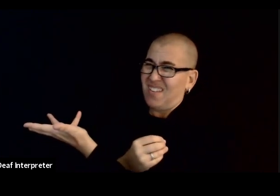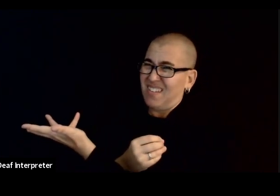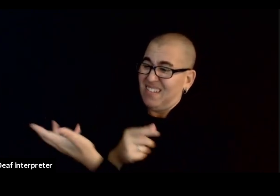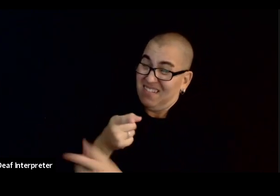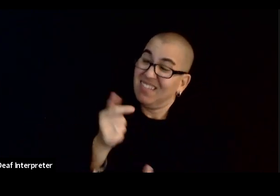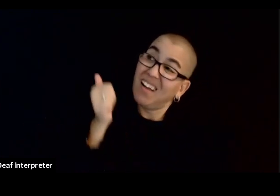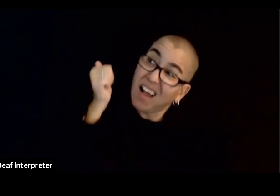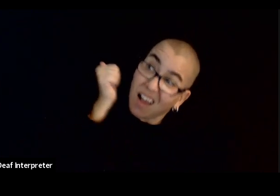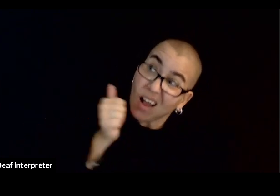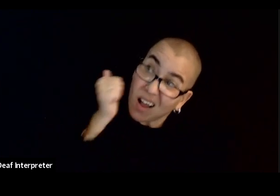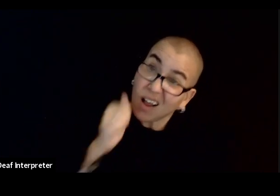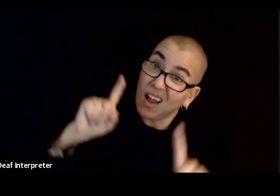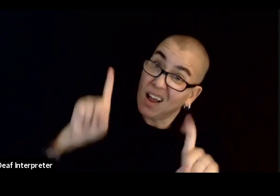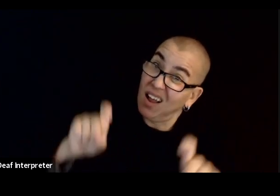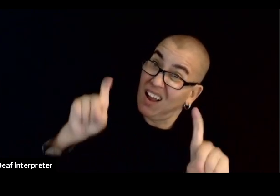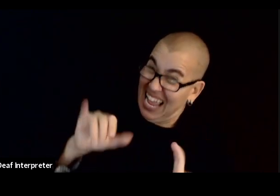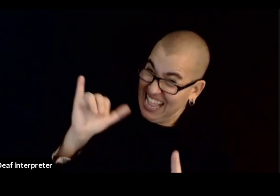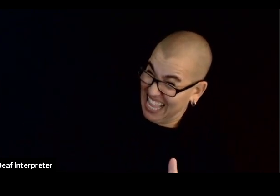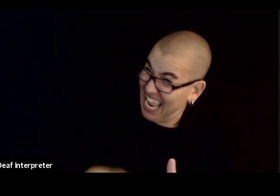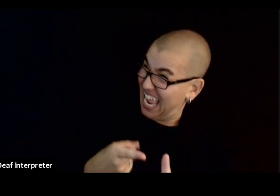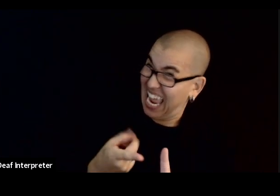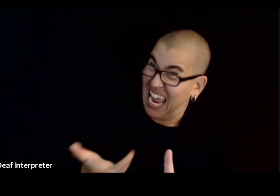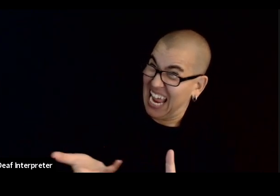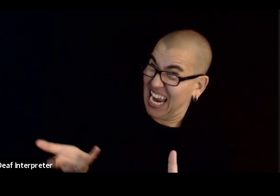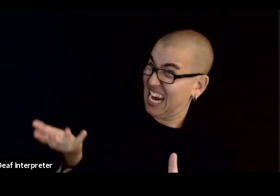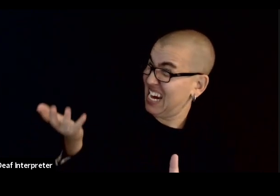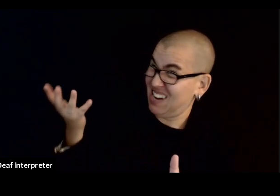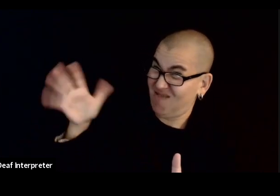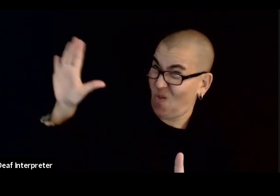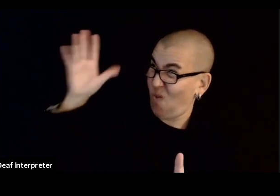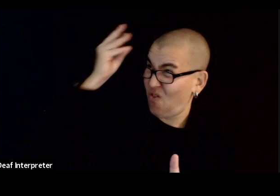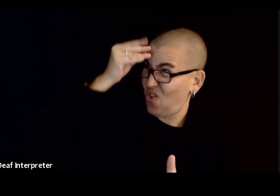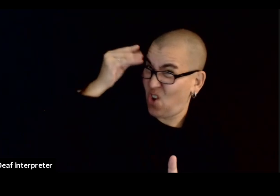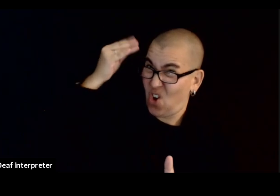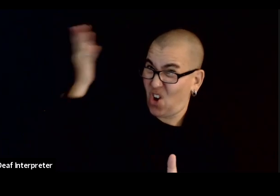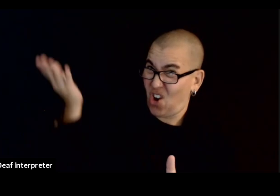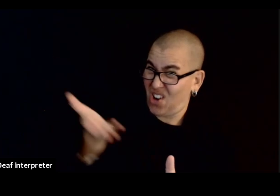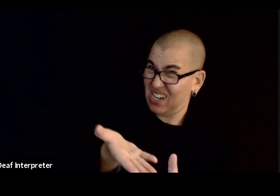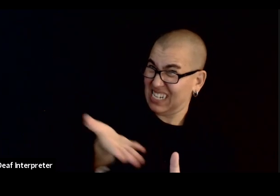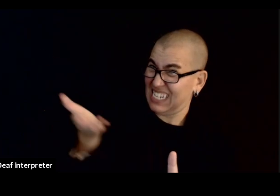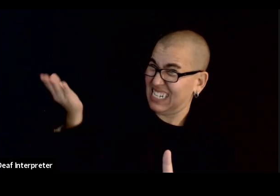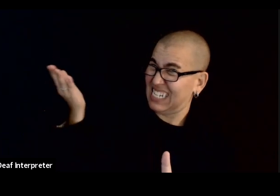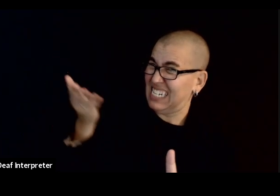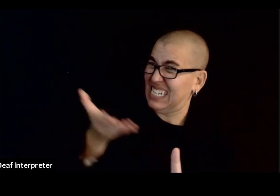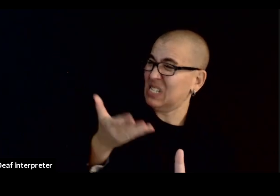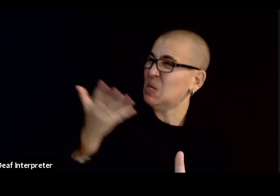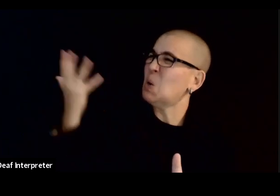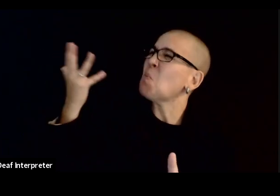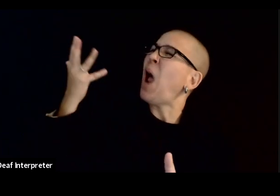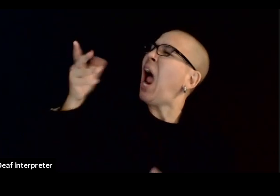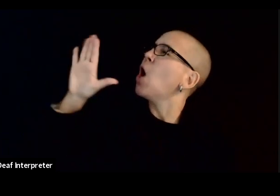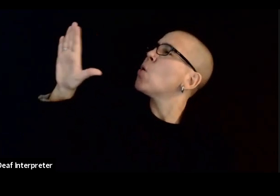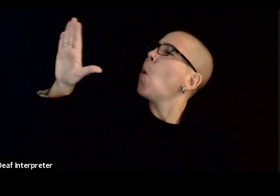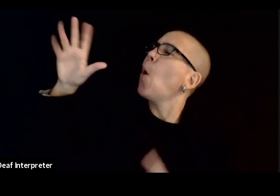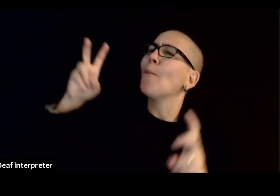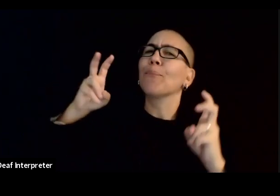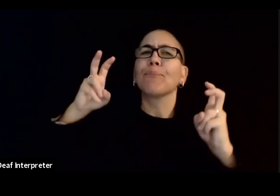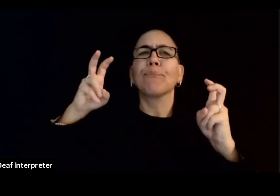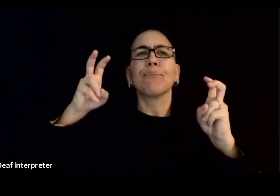a possibility of that burdening the system at all, whether now or maybe, in the next month or so, if there's a possible